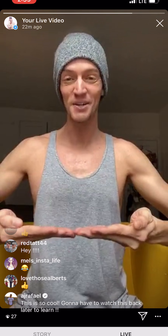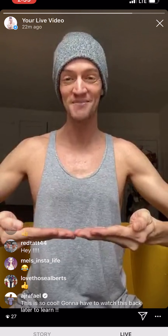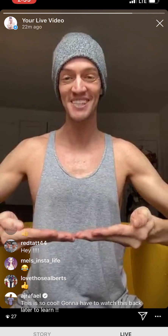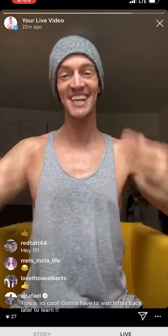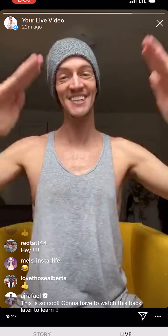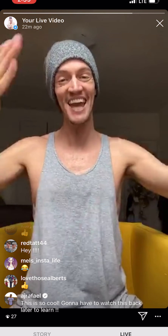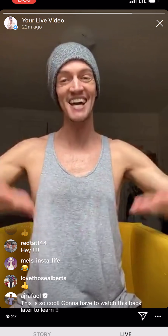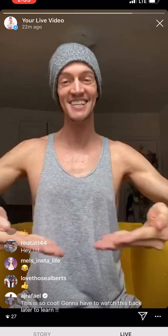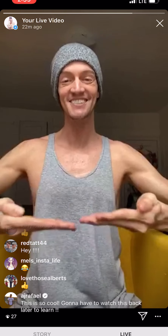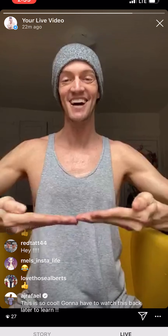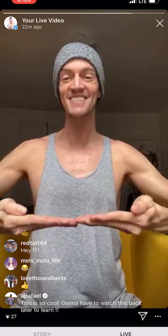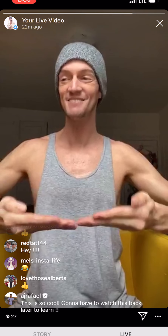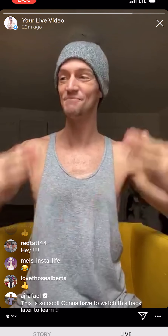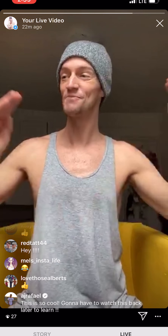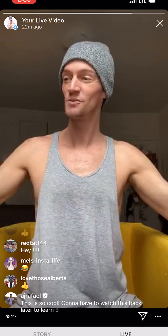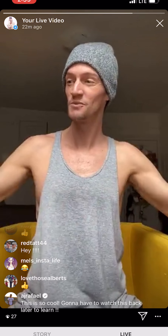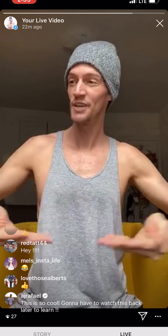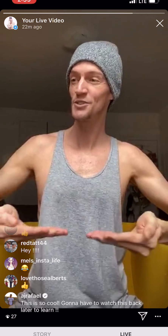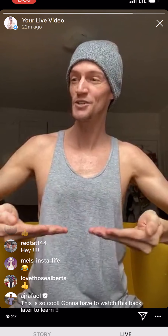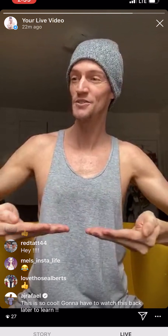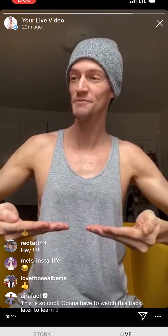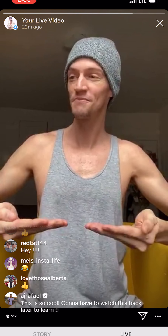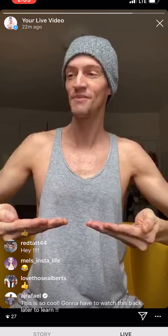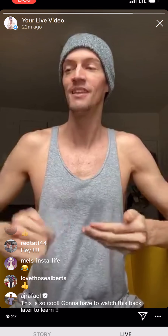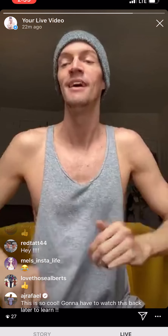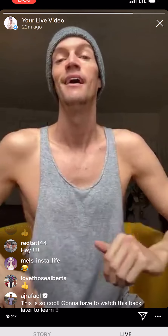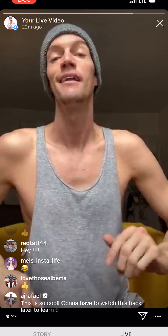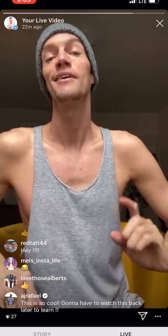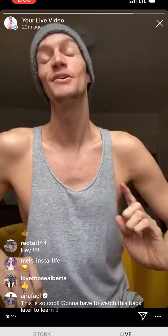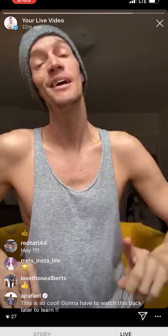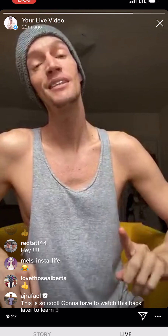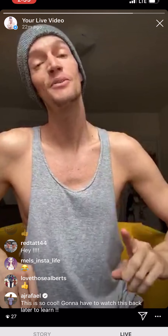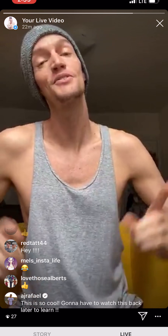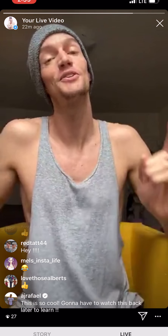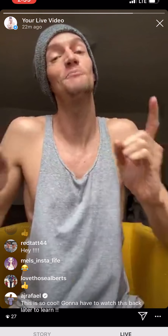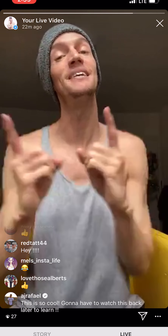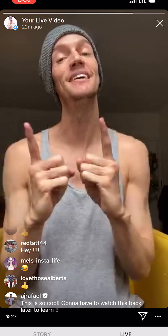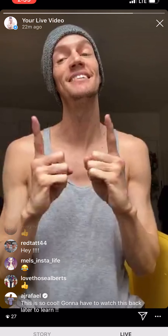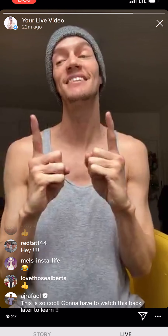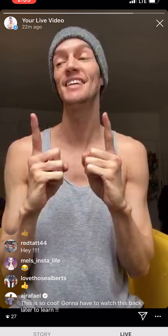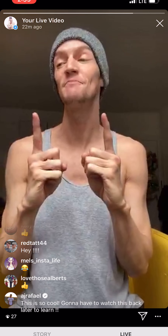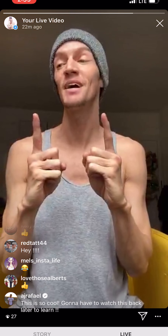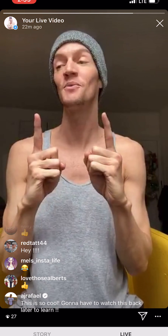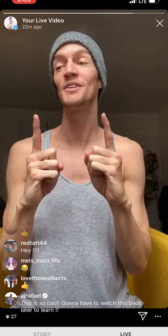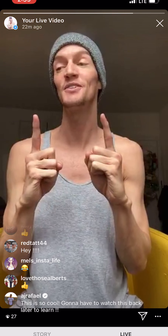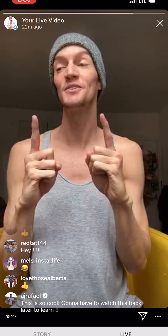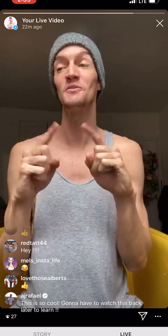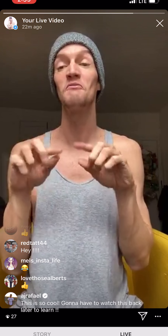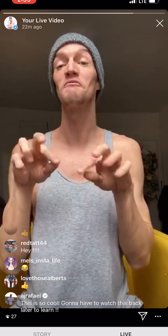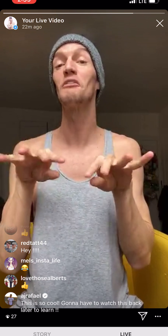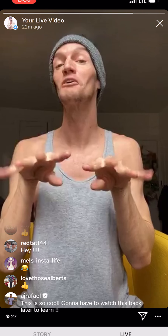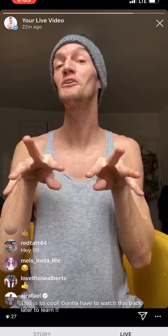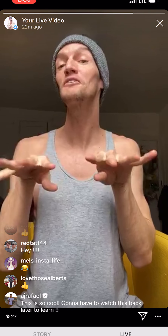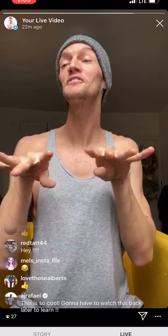them together. Yeah. Awesome. Introduce. Now, if you like the person you're meeting, you might want to flirt or